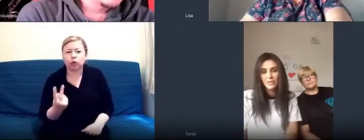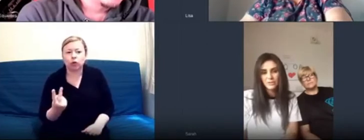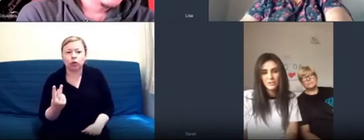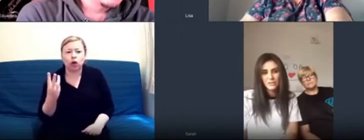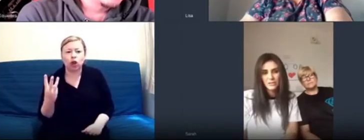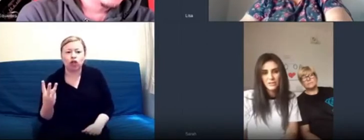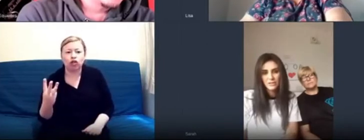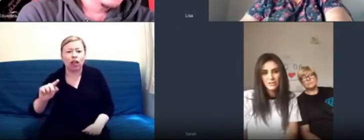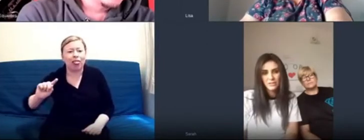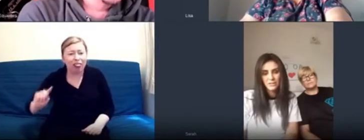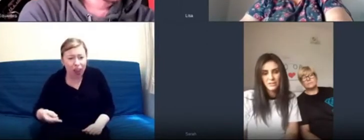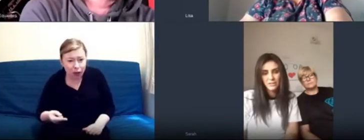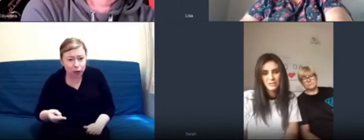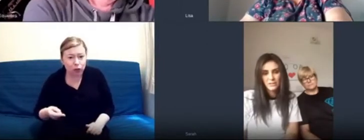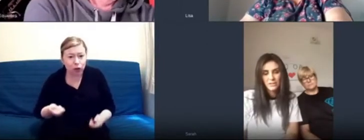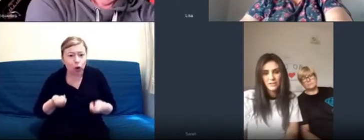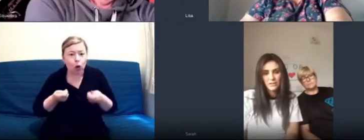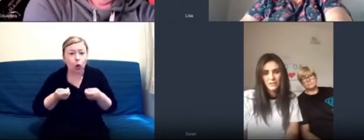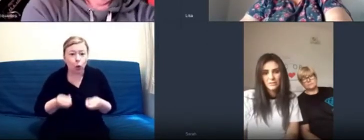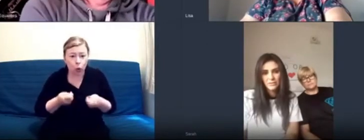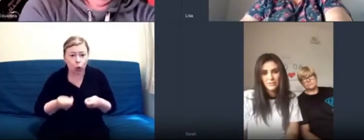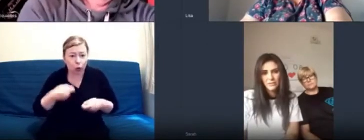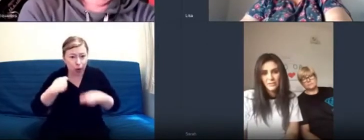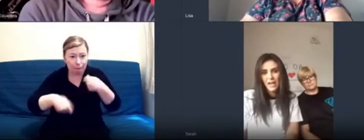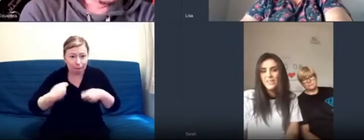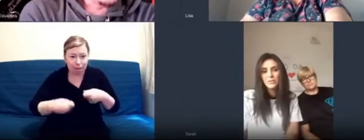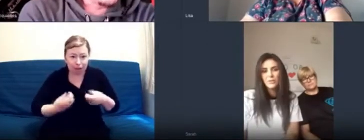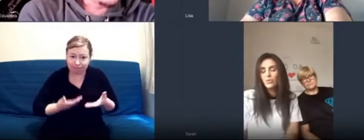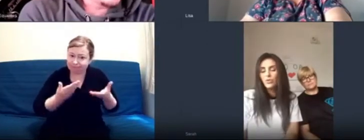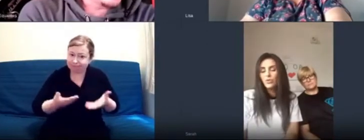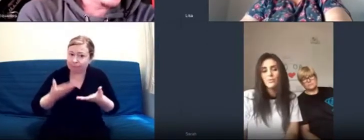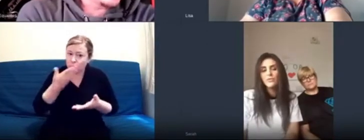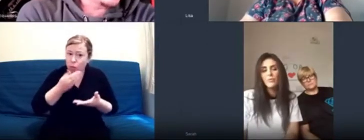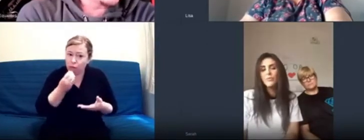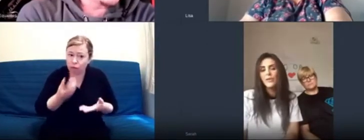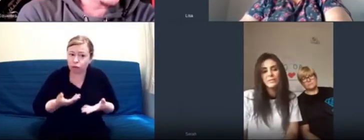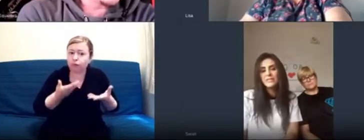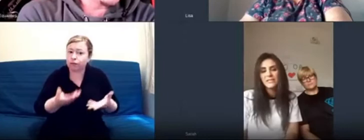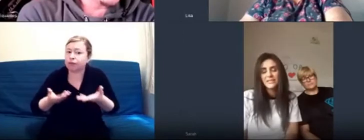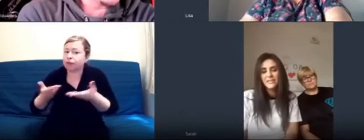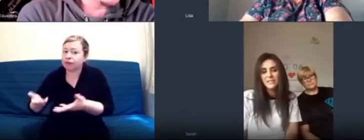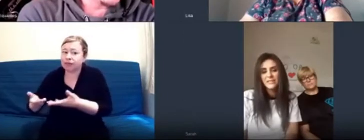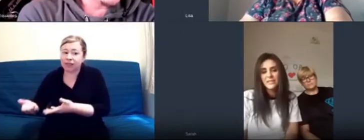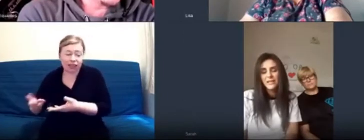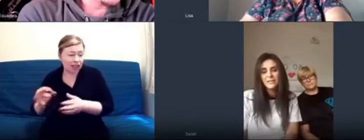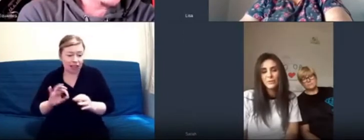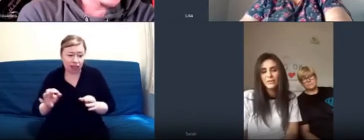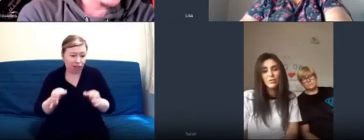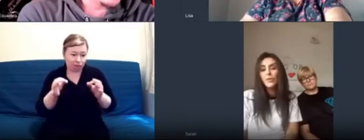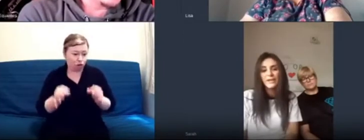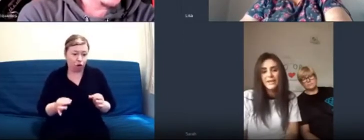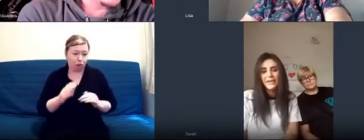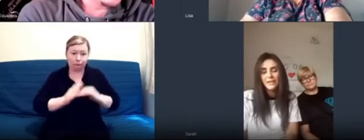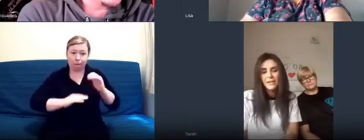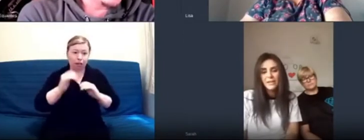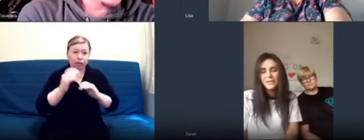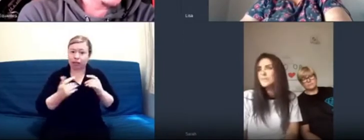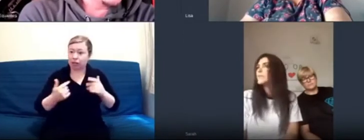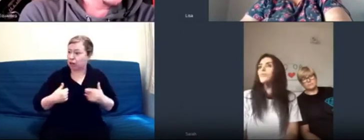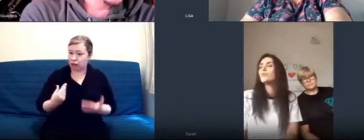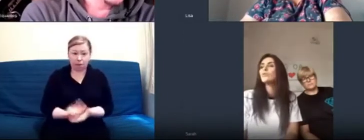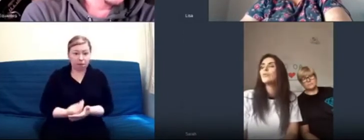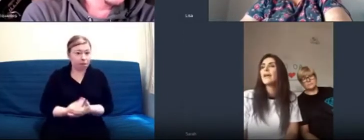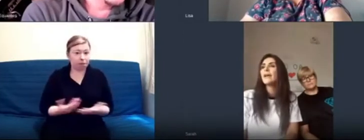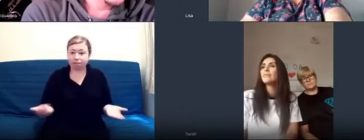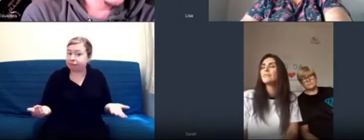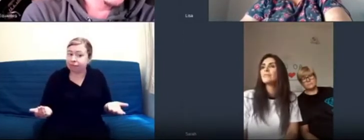23,000 cooked meals. Oh my goodness. And that's with no formal premises, that's with no money, that's with